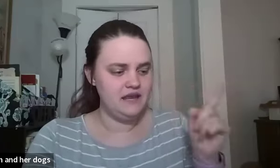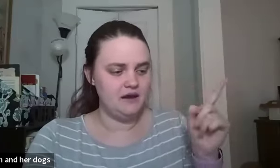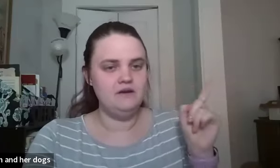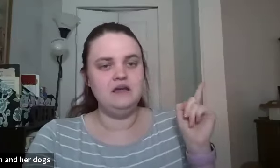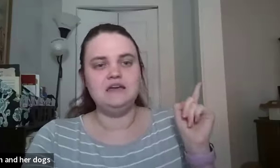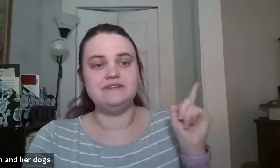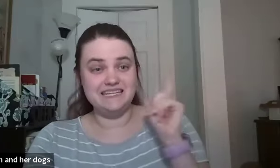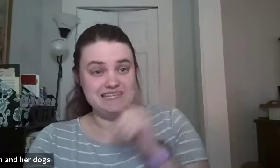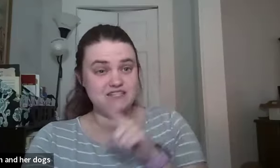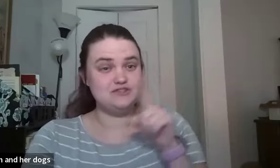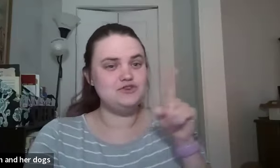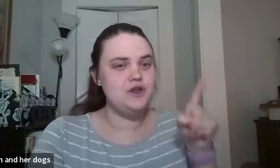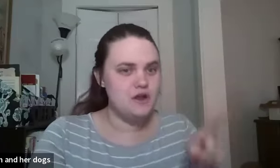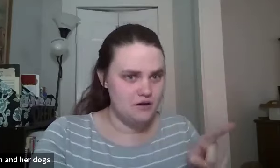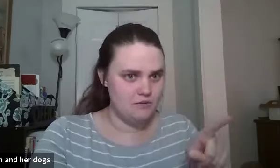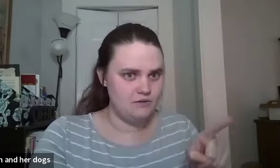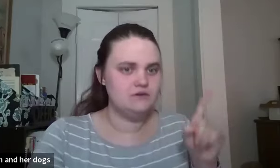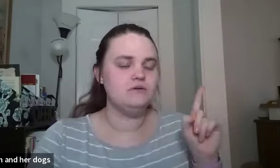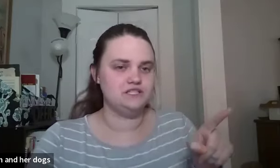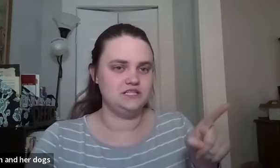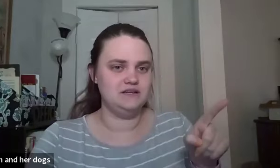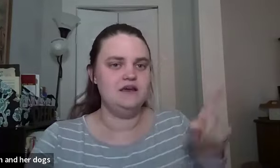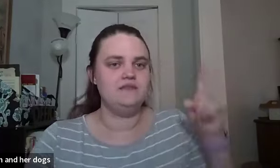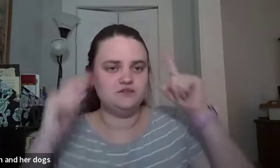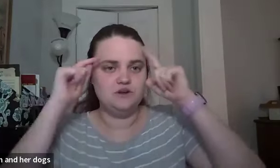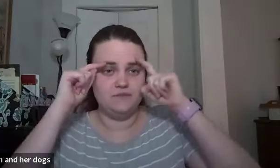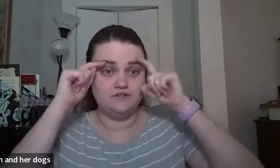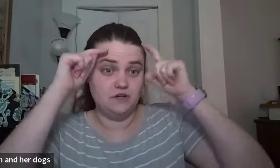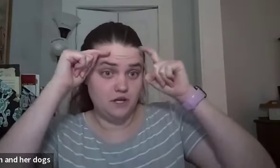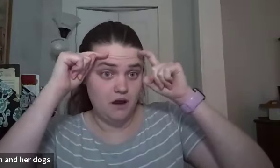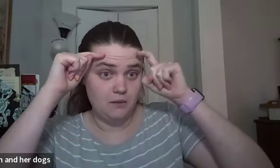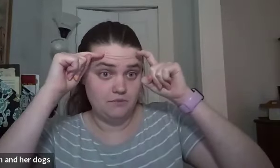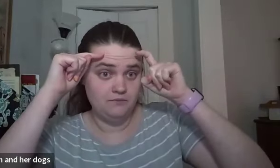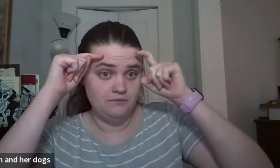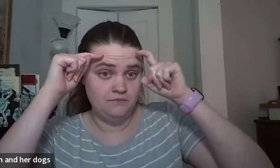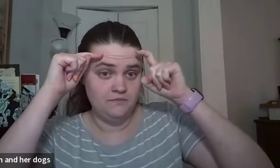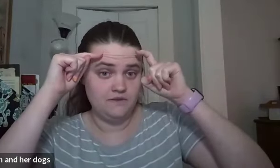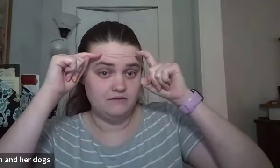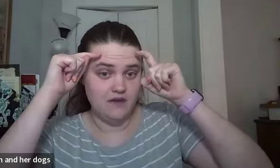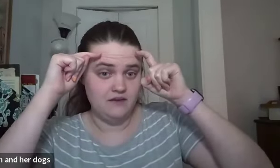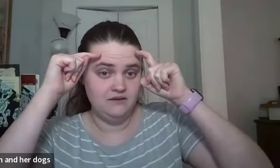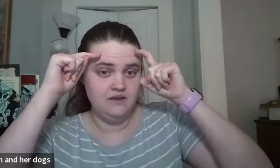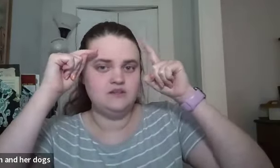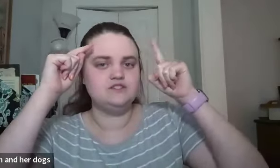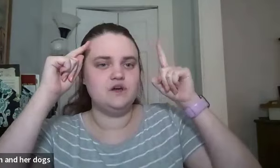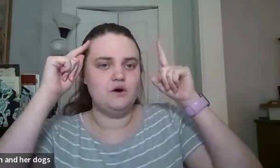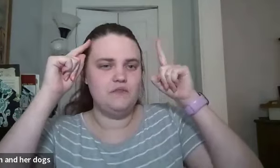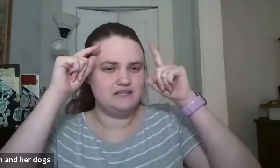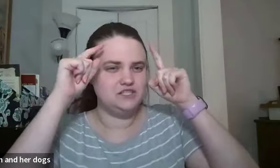Now, if it's a yes or no question, that's when your eyebrows are going to go up. Okay. So that's just